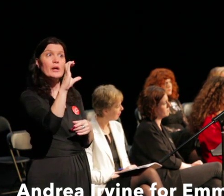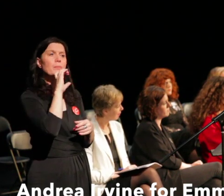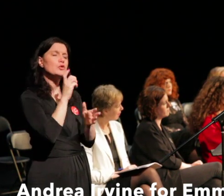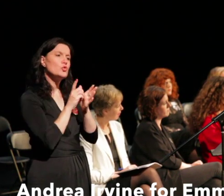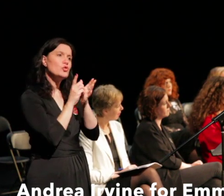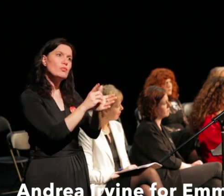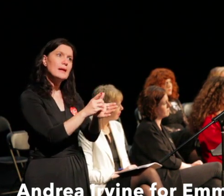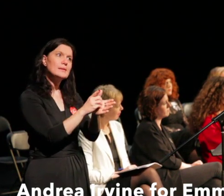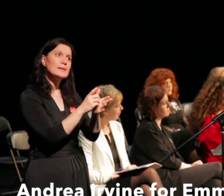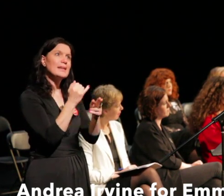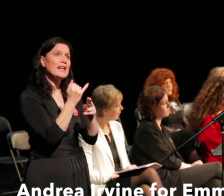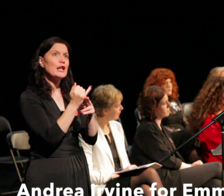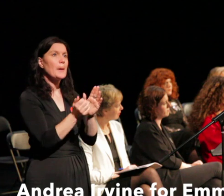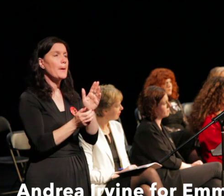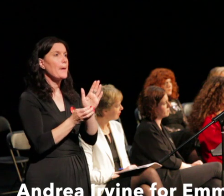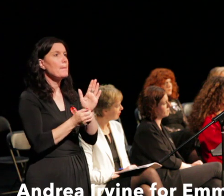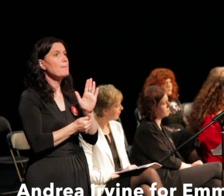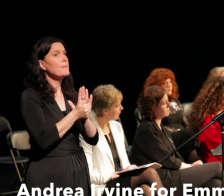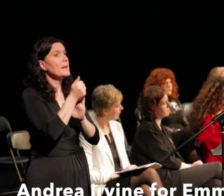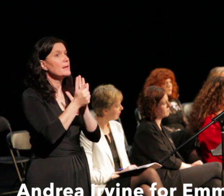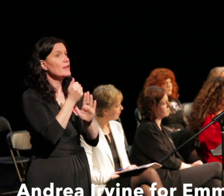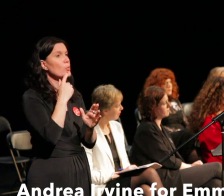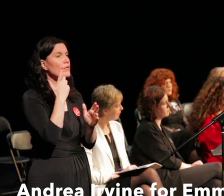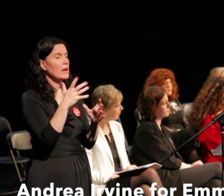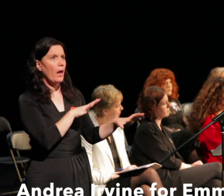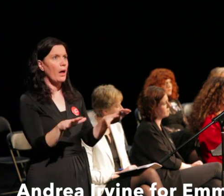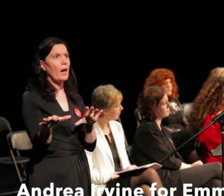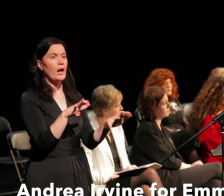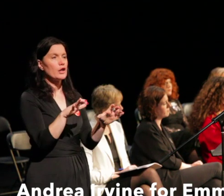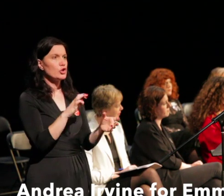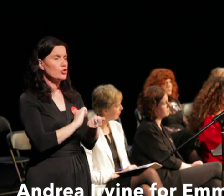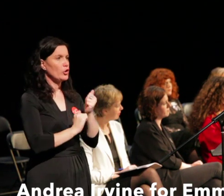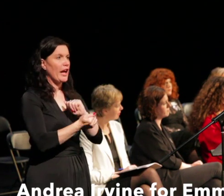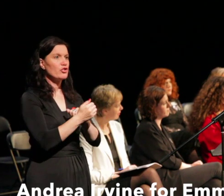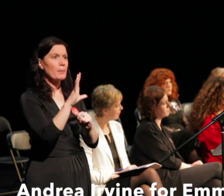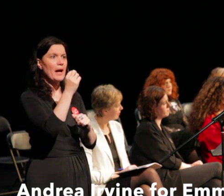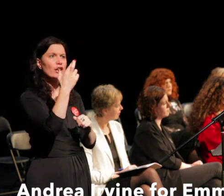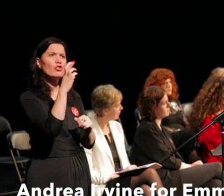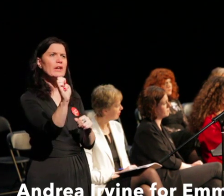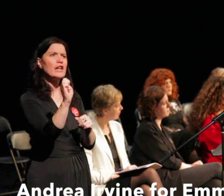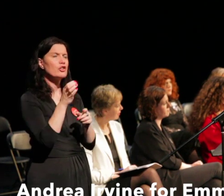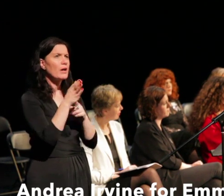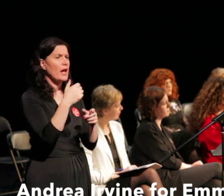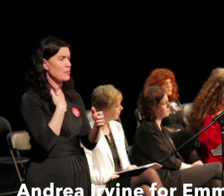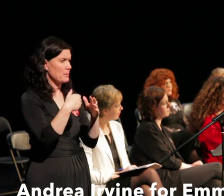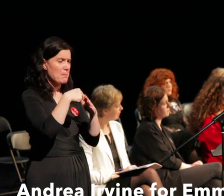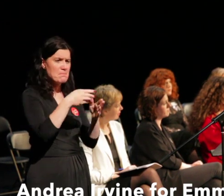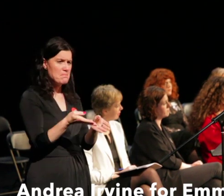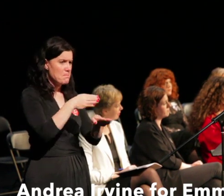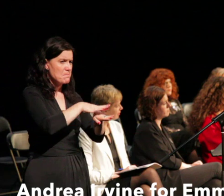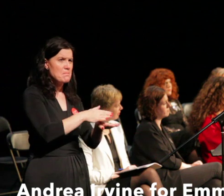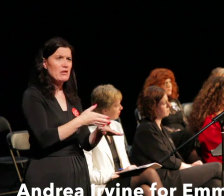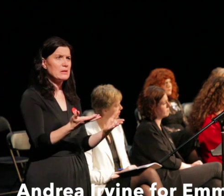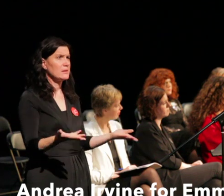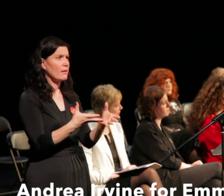direct in either building would feel like a seismic shift in my career trajectory, which has been varied and circuitous, and like many before